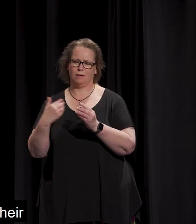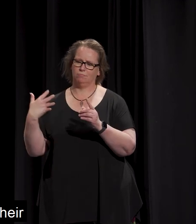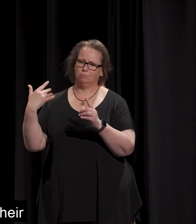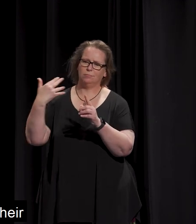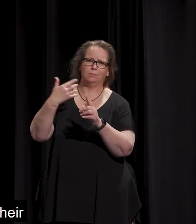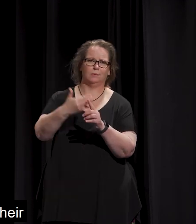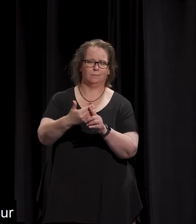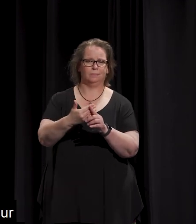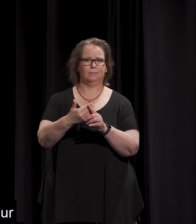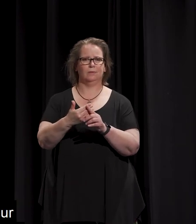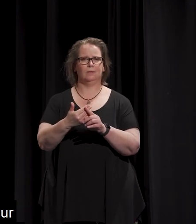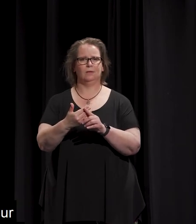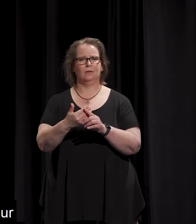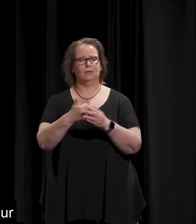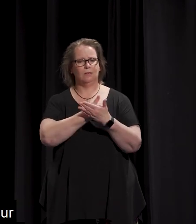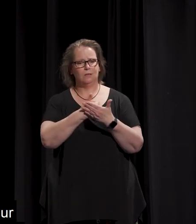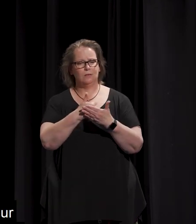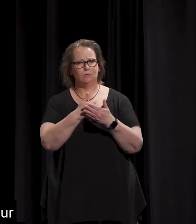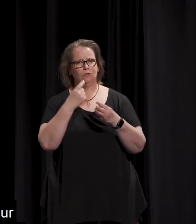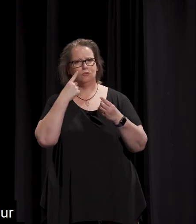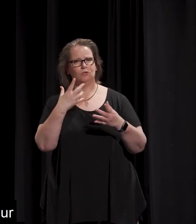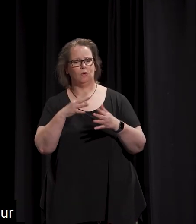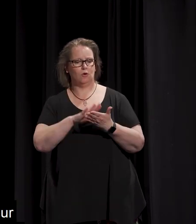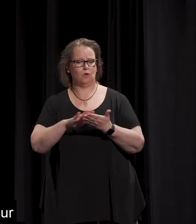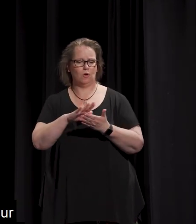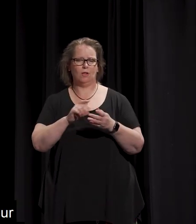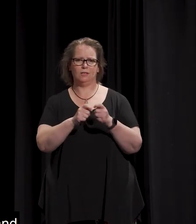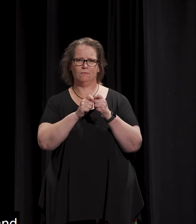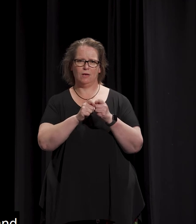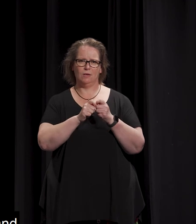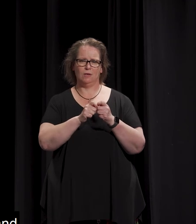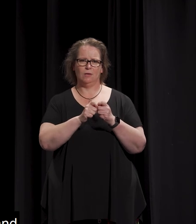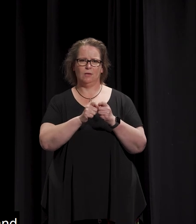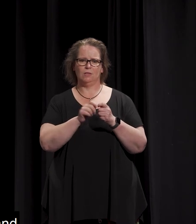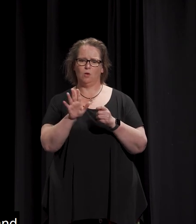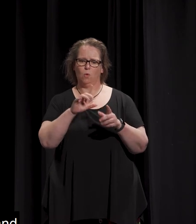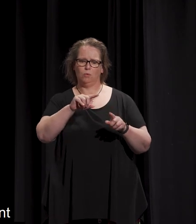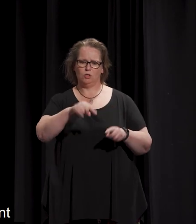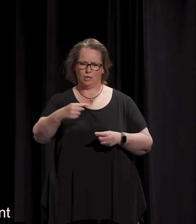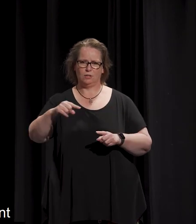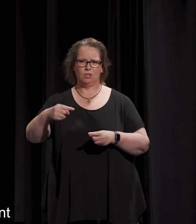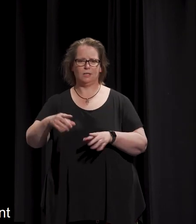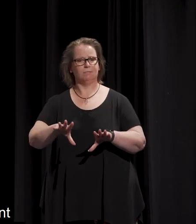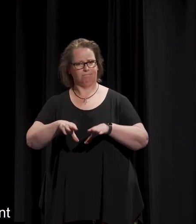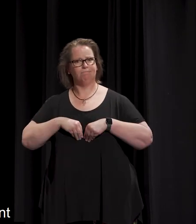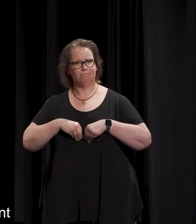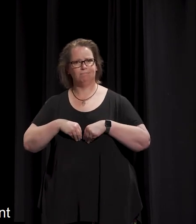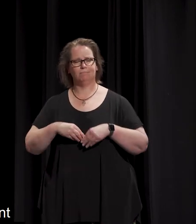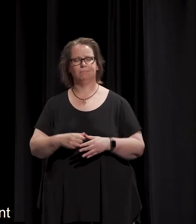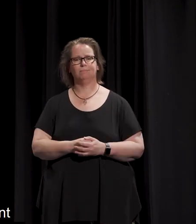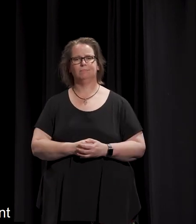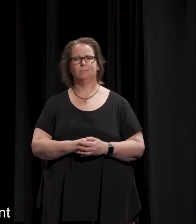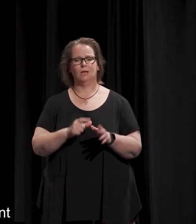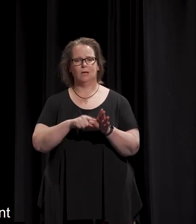at the college. They consistently demonstrate our college values and have met all challenges with resilience and dignity. The